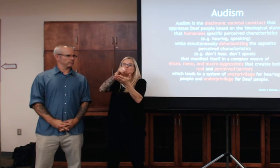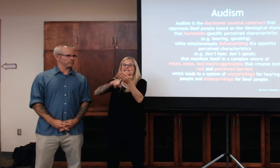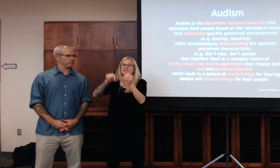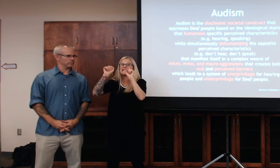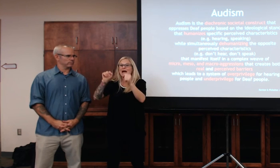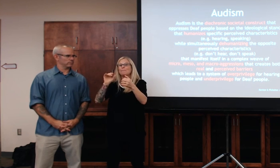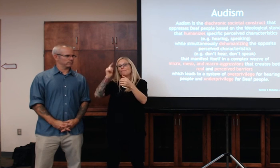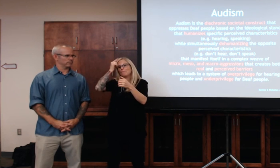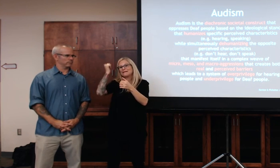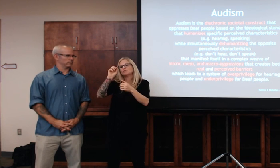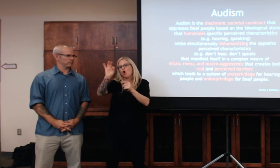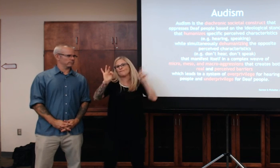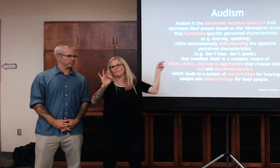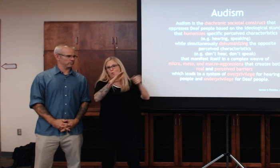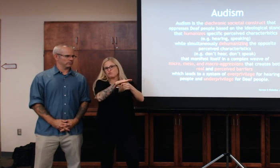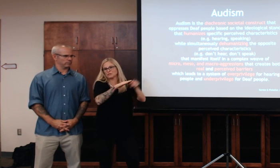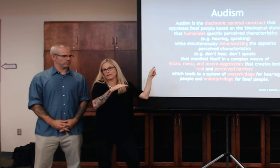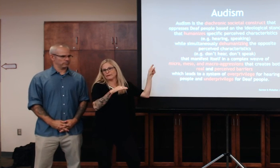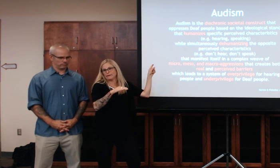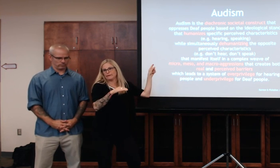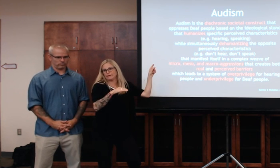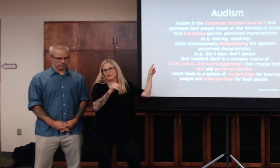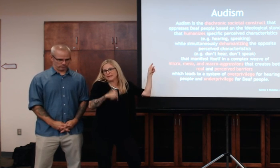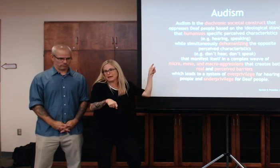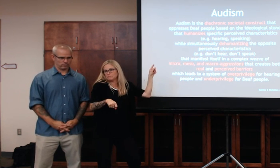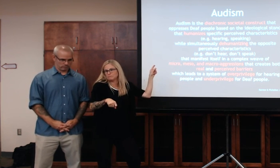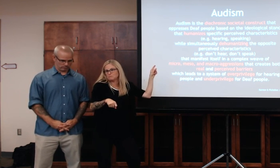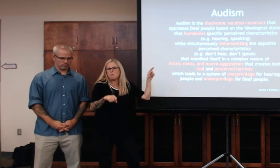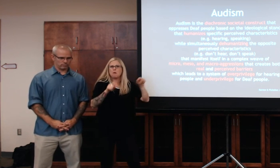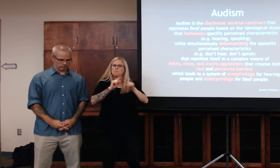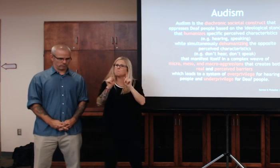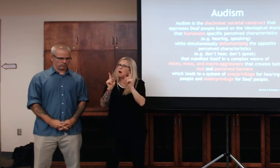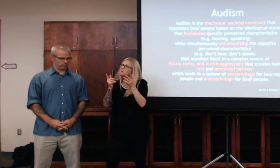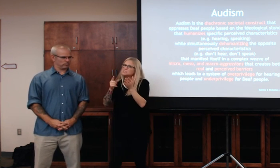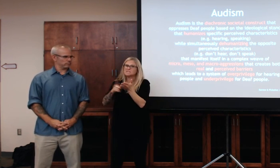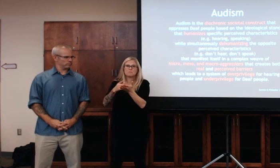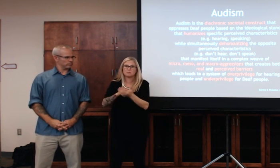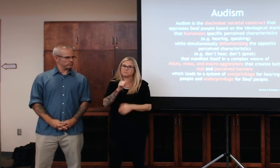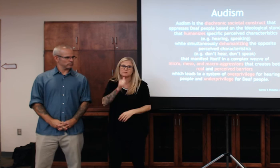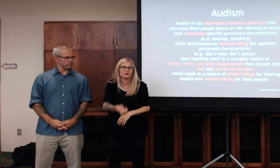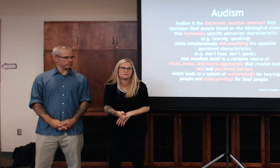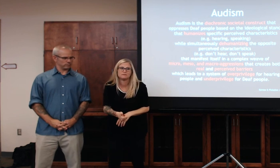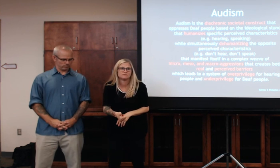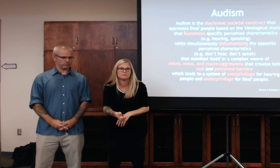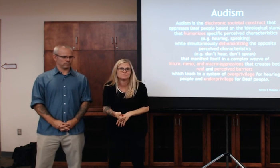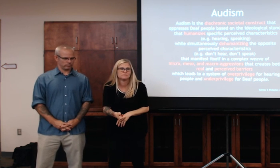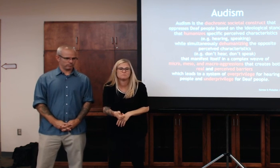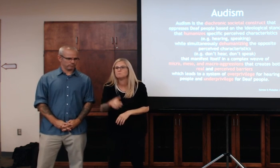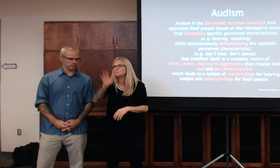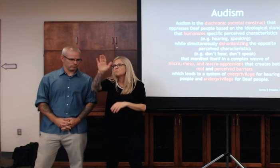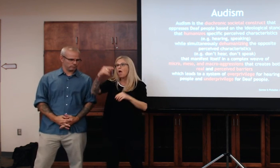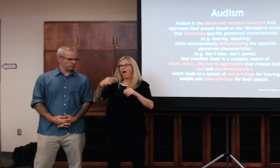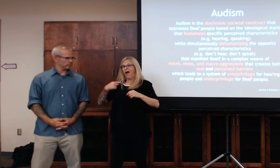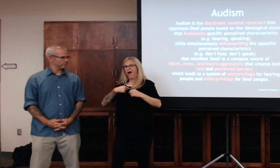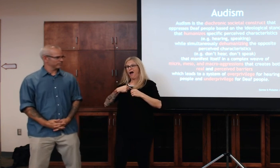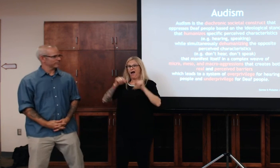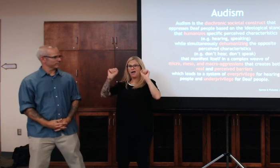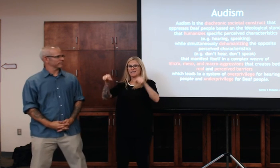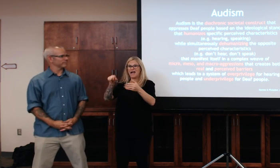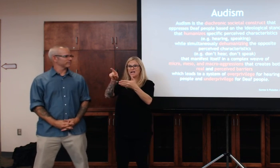Sometimes discrimination is there because of oppression, absolutely. But sometimes it's not related at all.